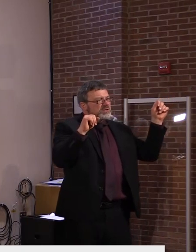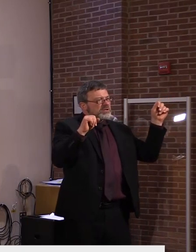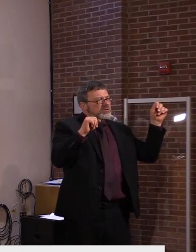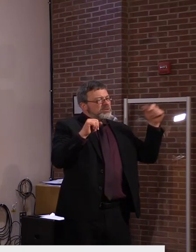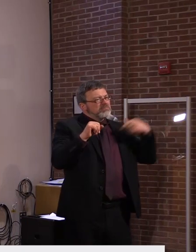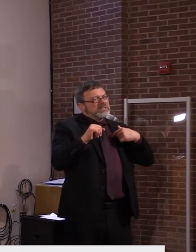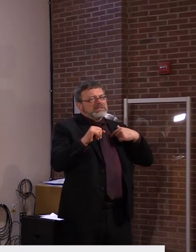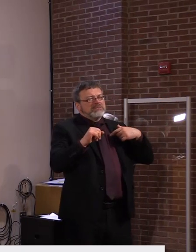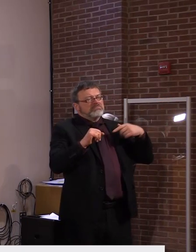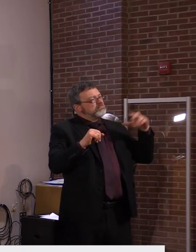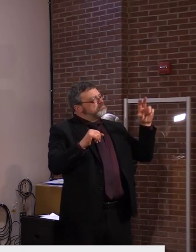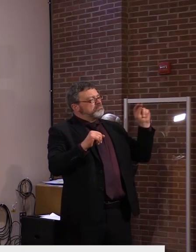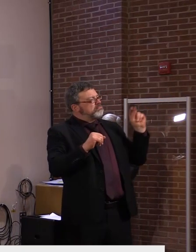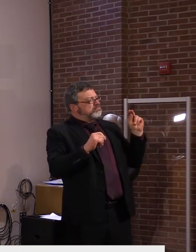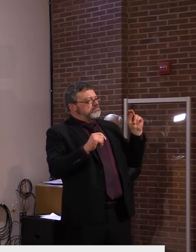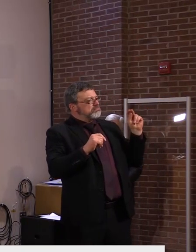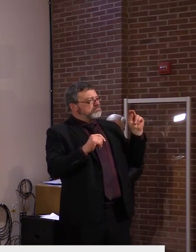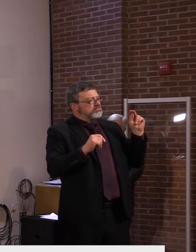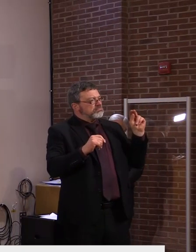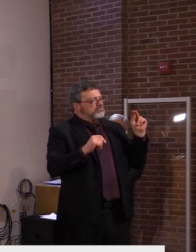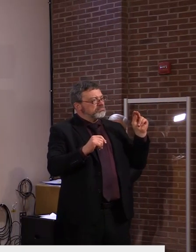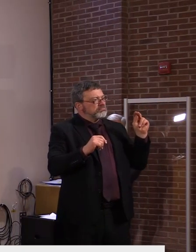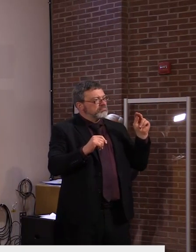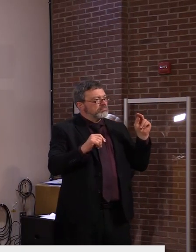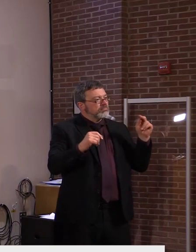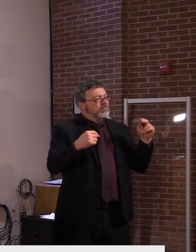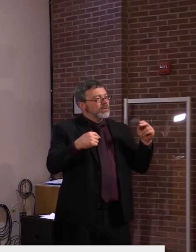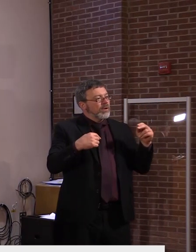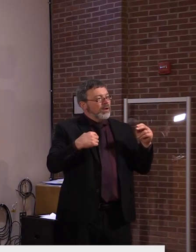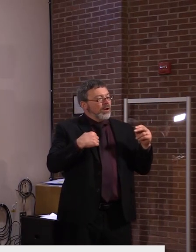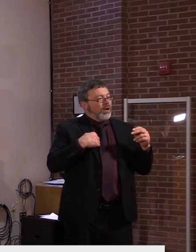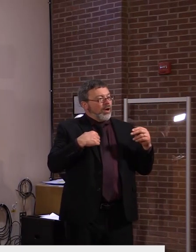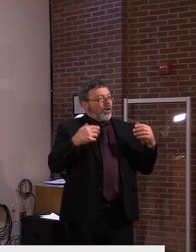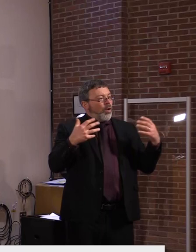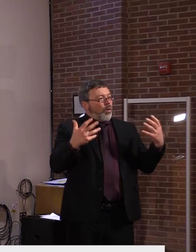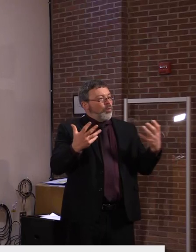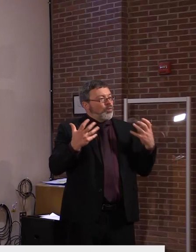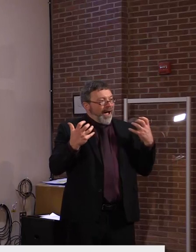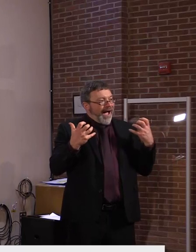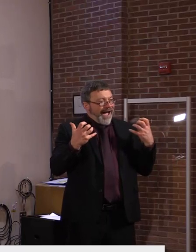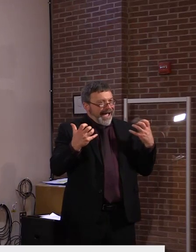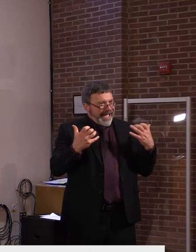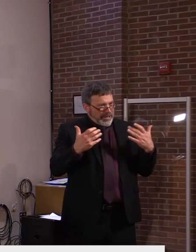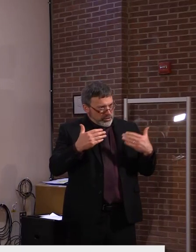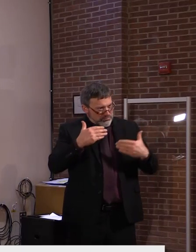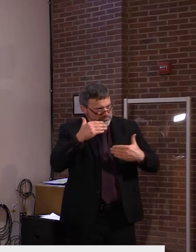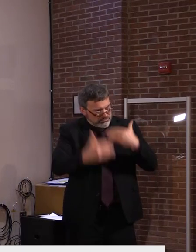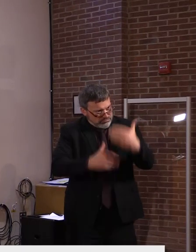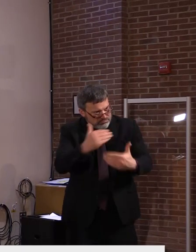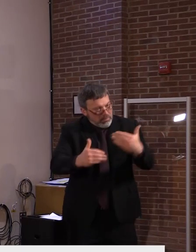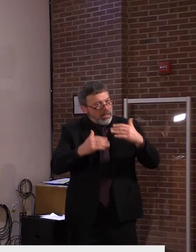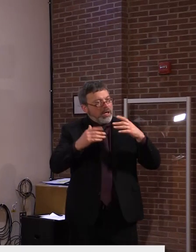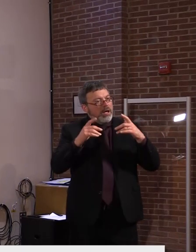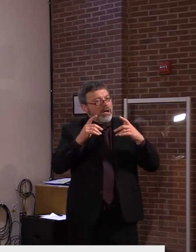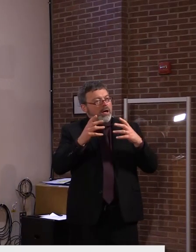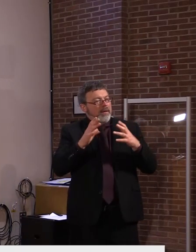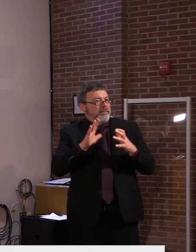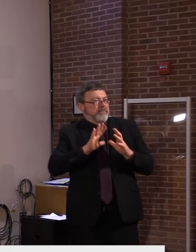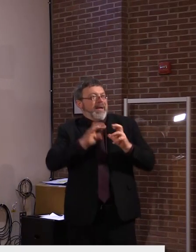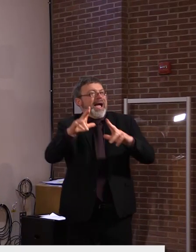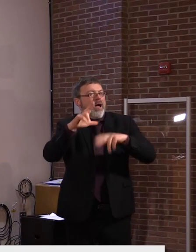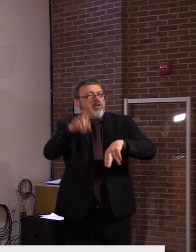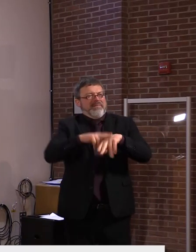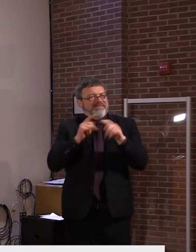the tools to accelerate the path out of this pandemic. Widely available vaccinations, booster shots,